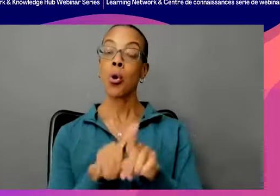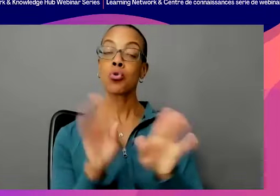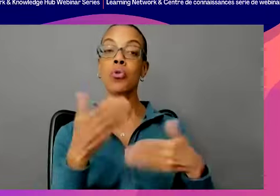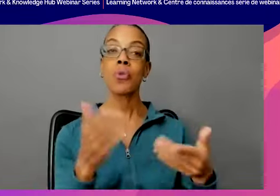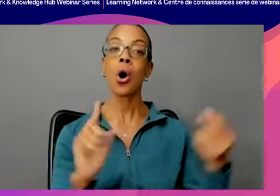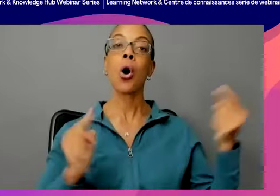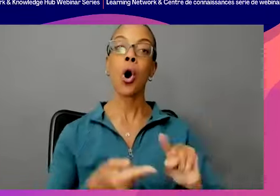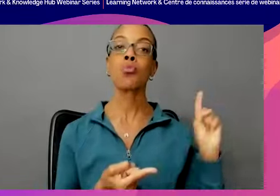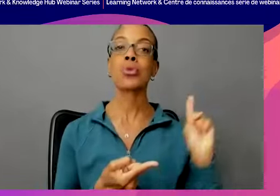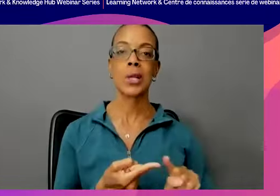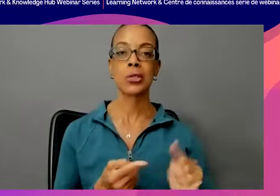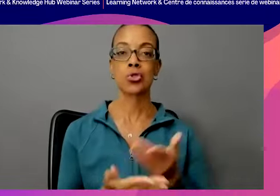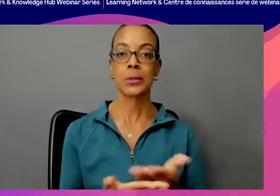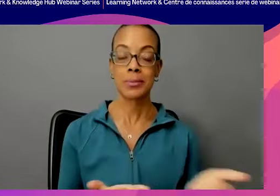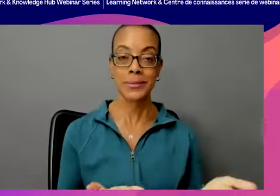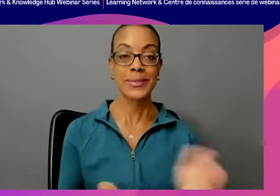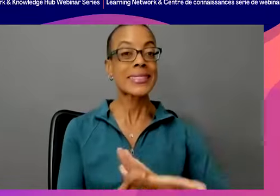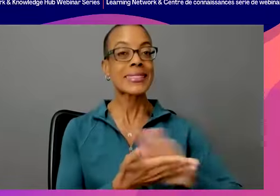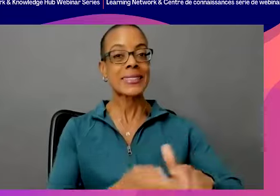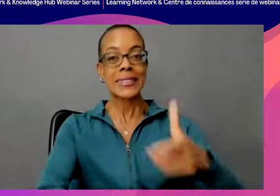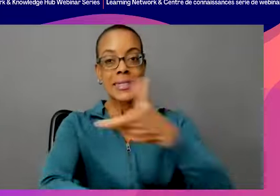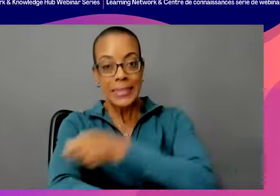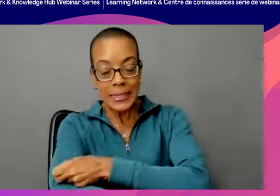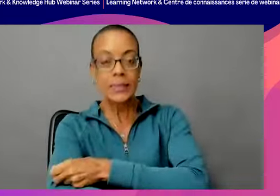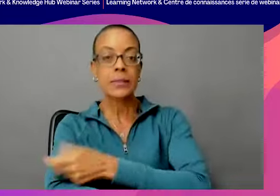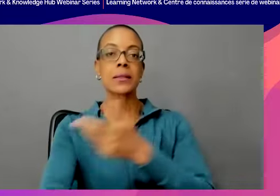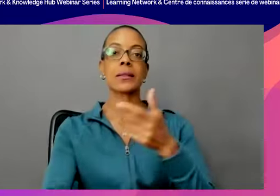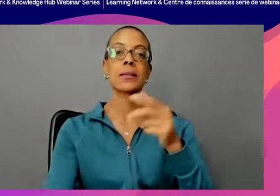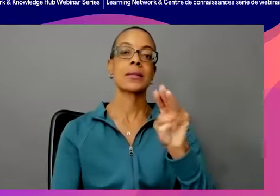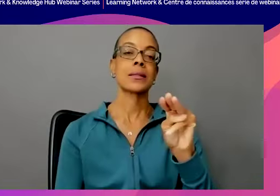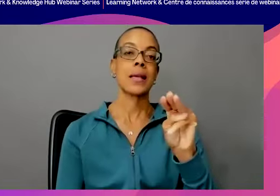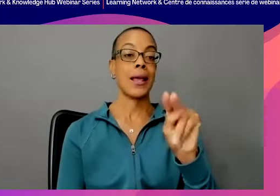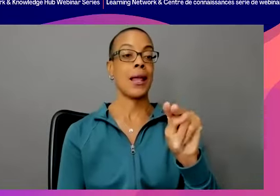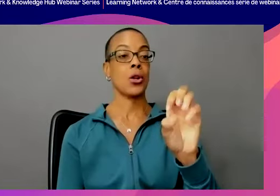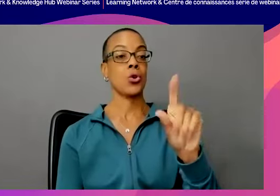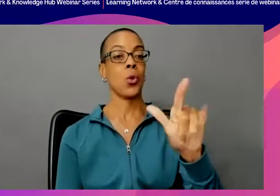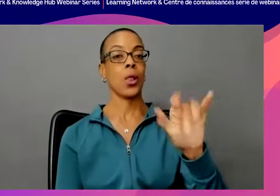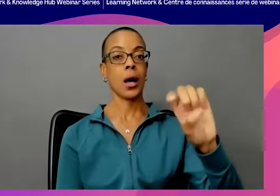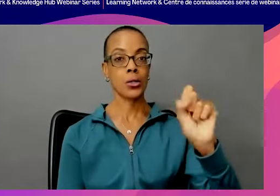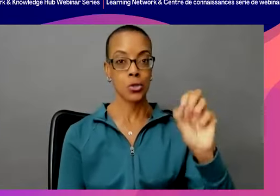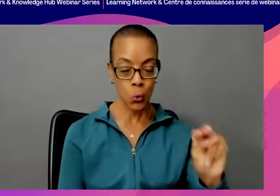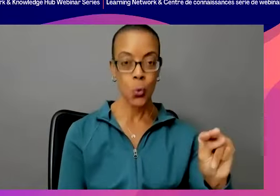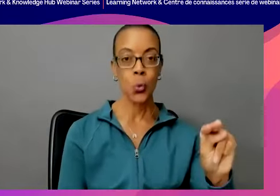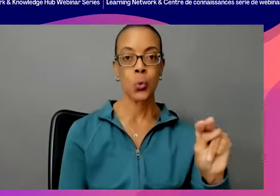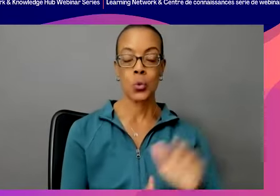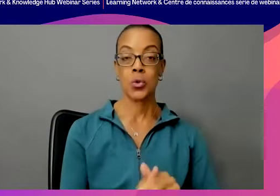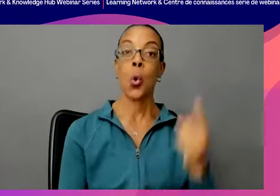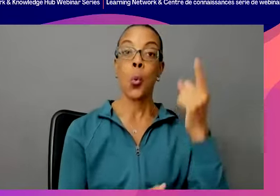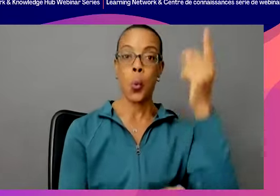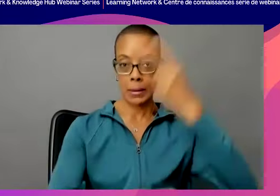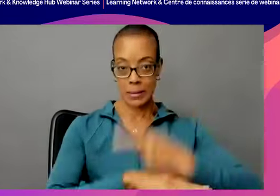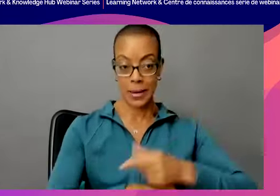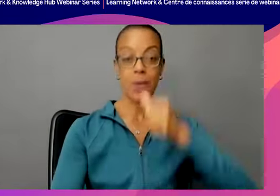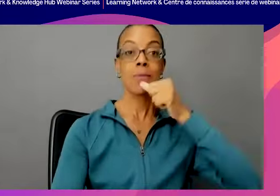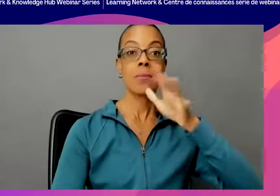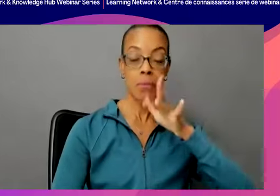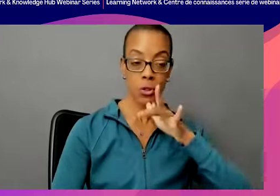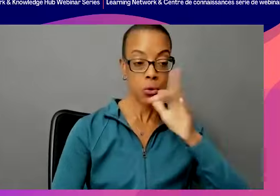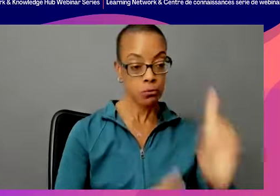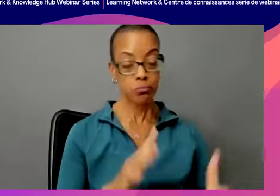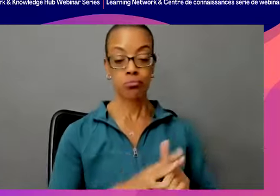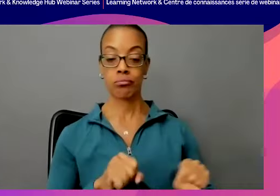supplies, including clean needles, pipes, and naloxone kits. One day, a mother comes in with her child who is in a stroller. They get food, and